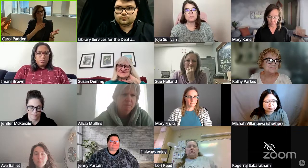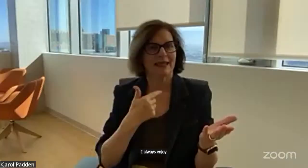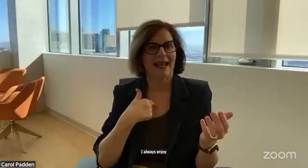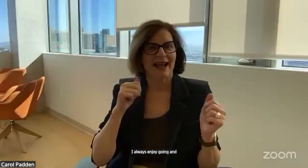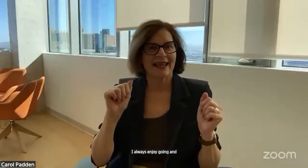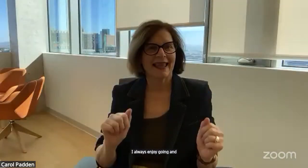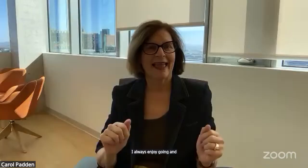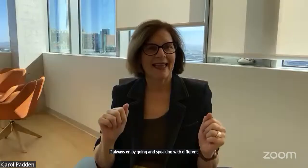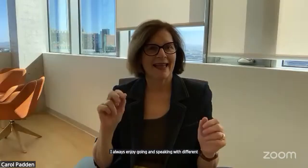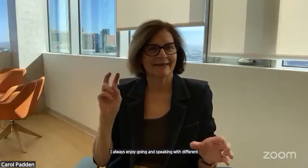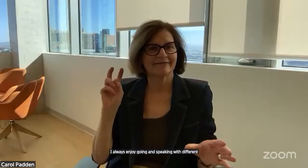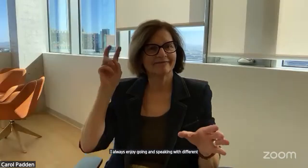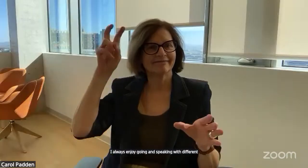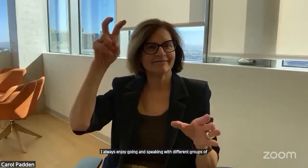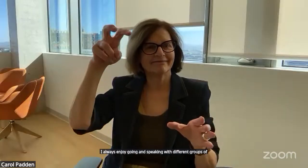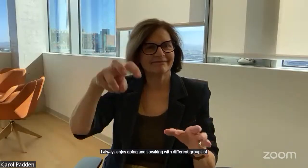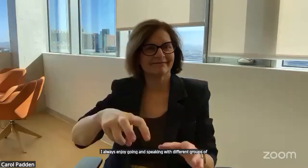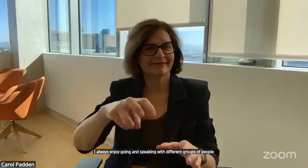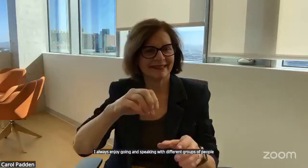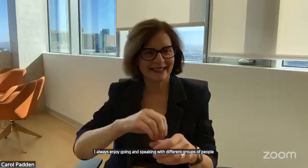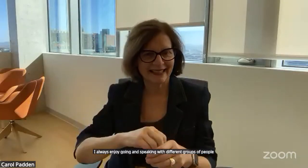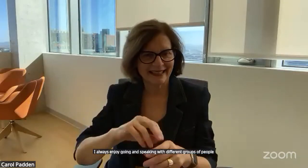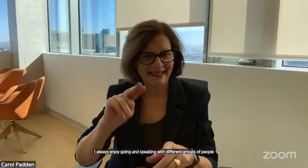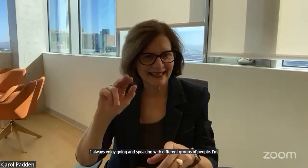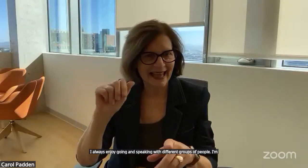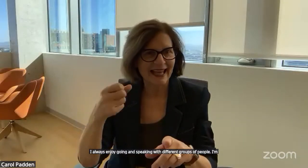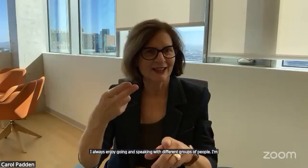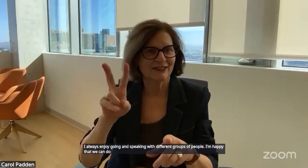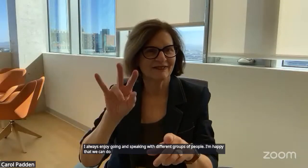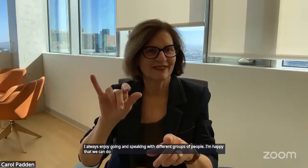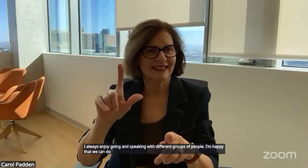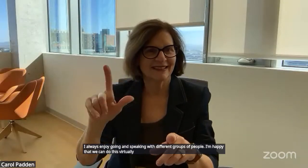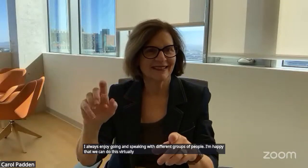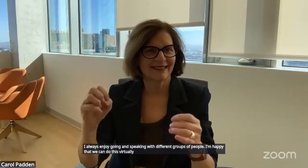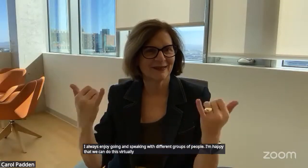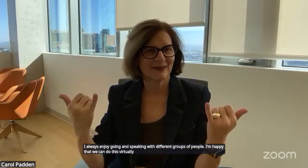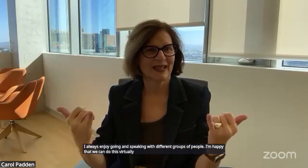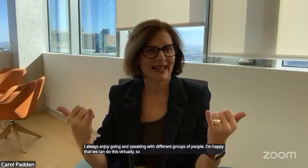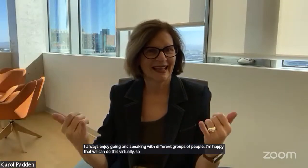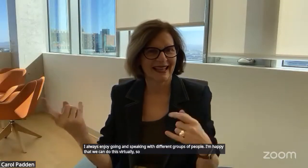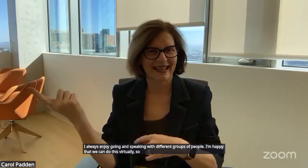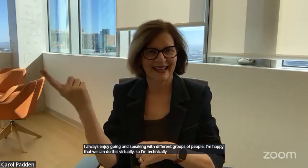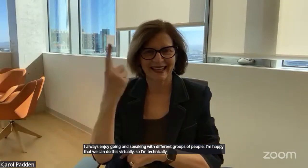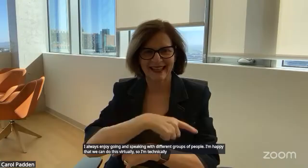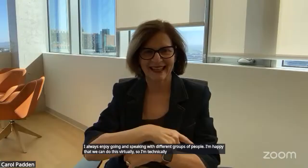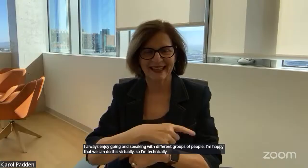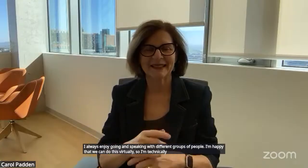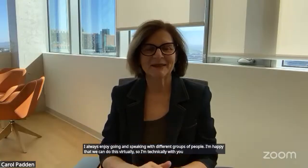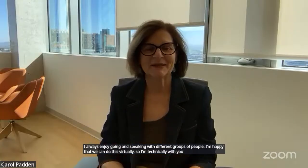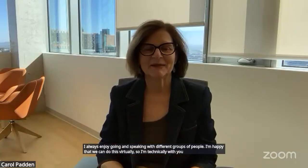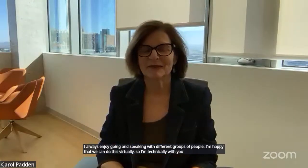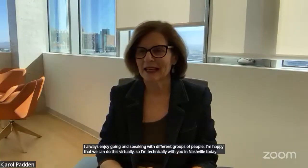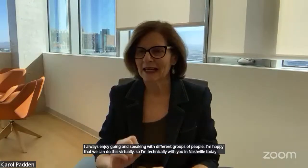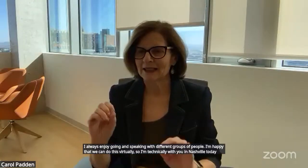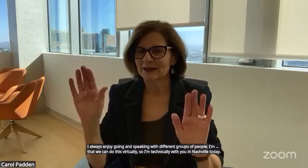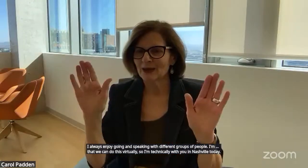speaking with different groups of people. I'm happy that we can do this virtually, so I'm technically with you in Nashville today.